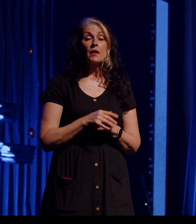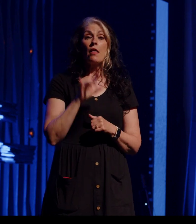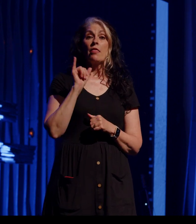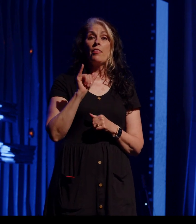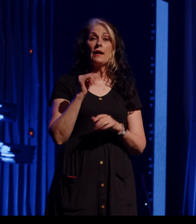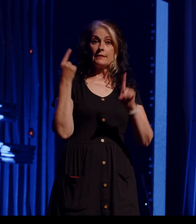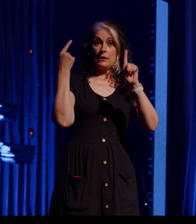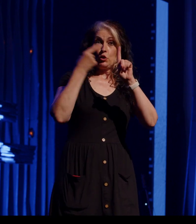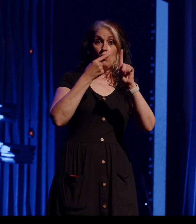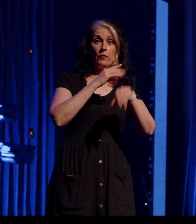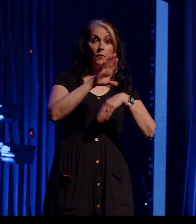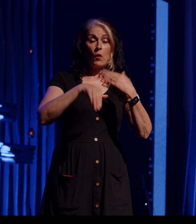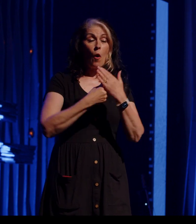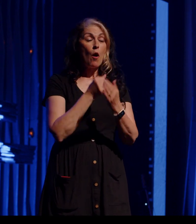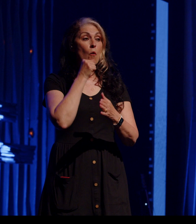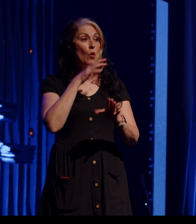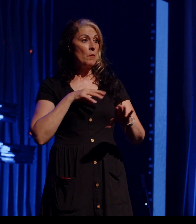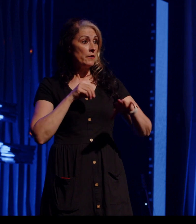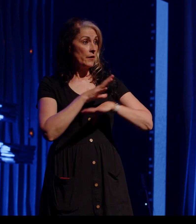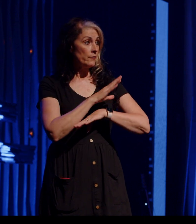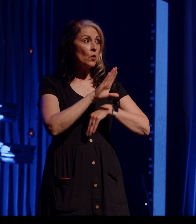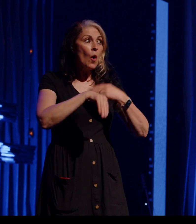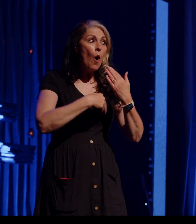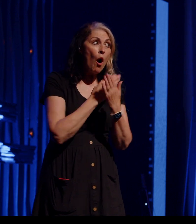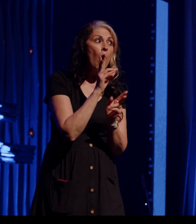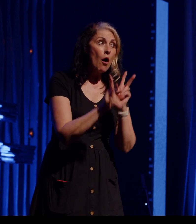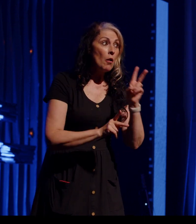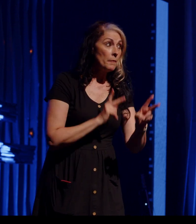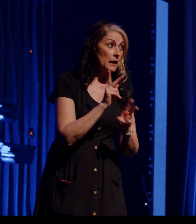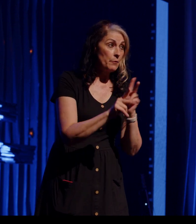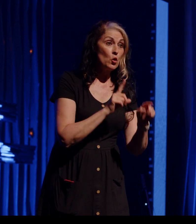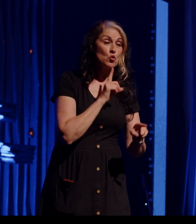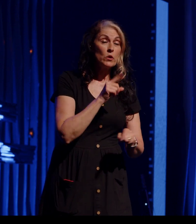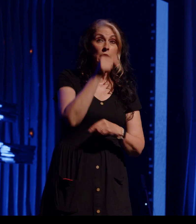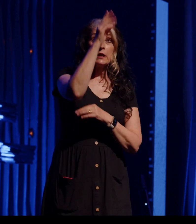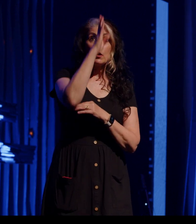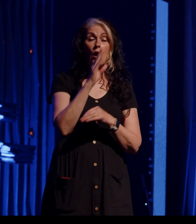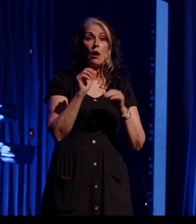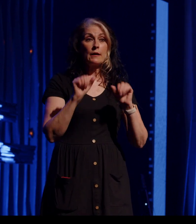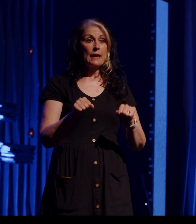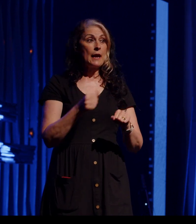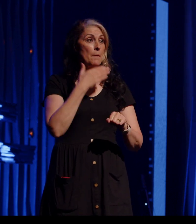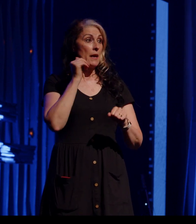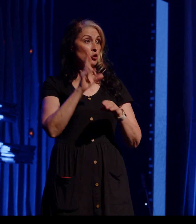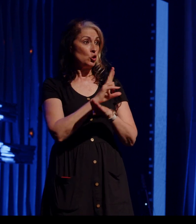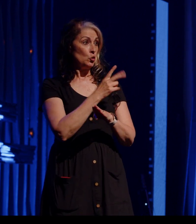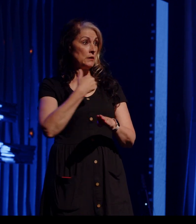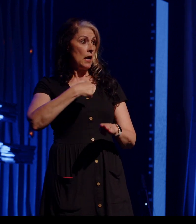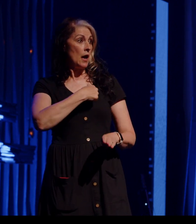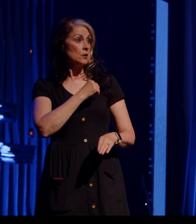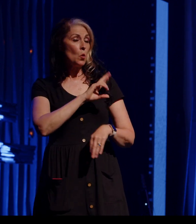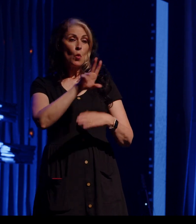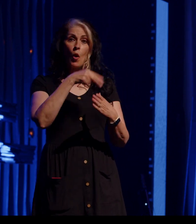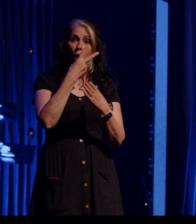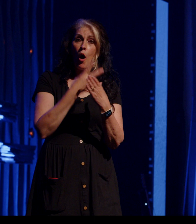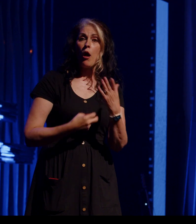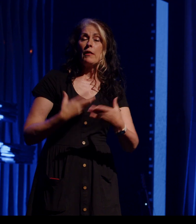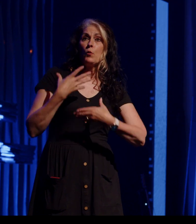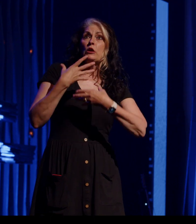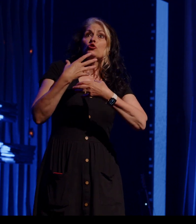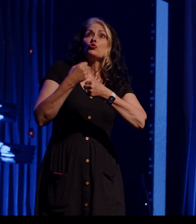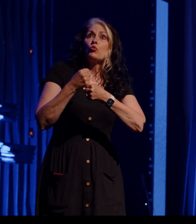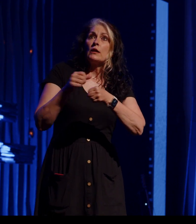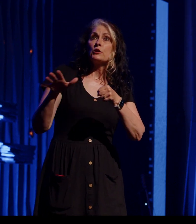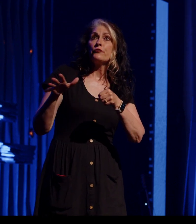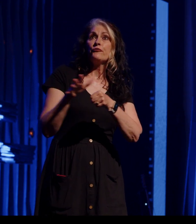is the target for all women of influence, really for all people. God can best use us when we're all in and we trust Him